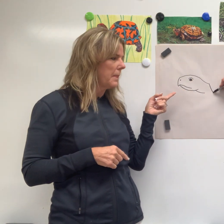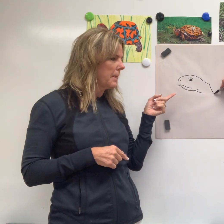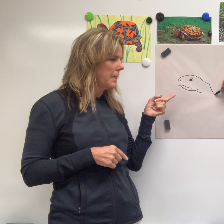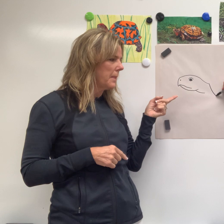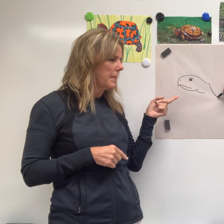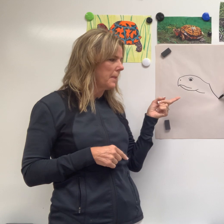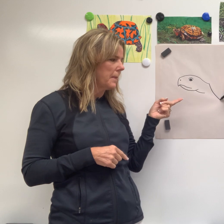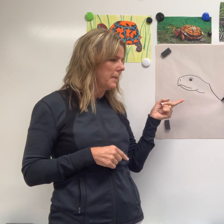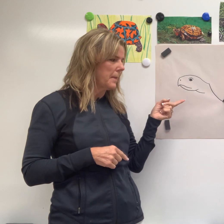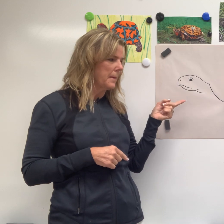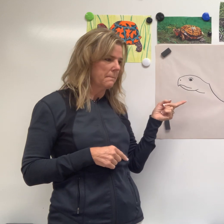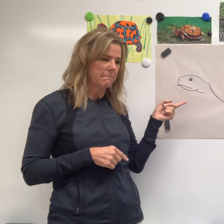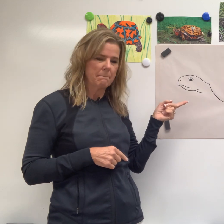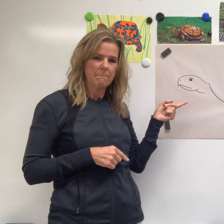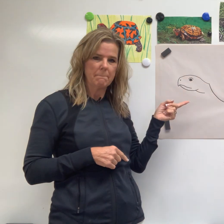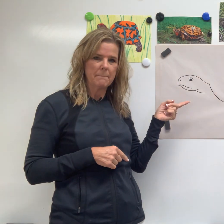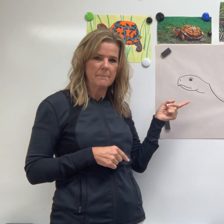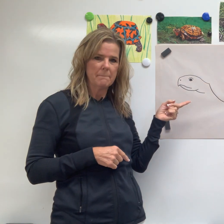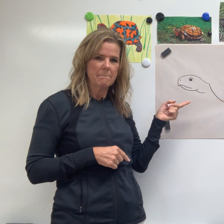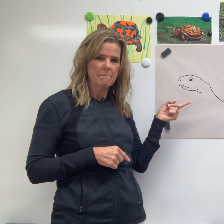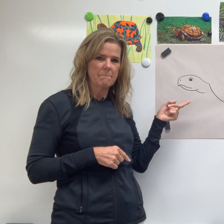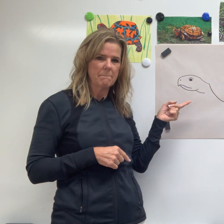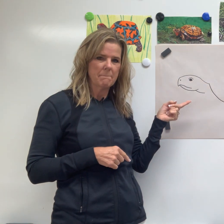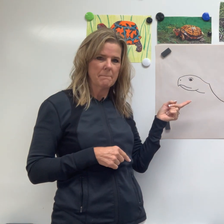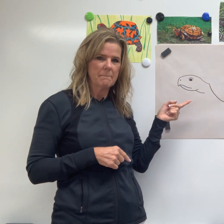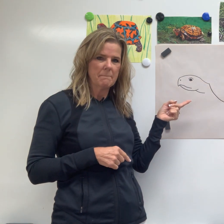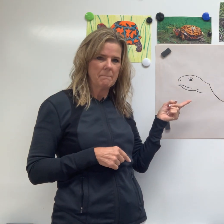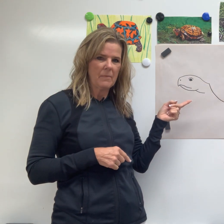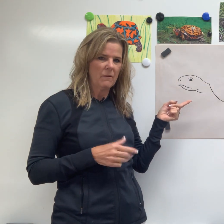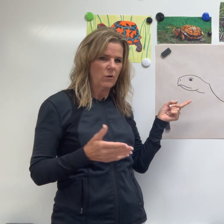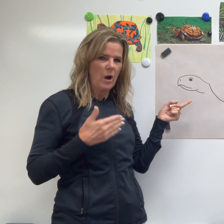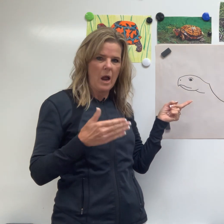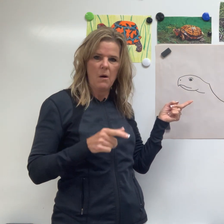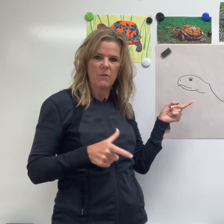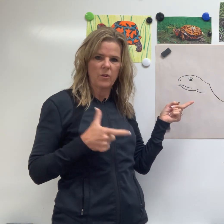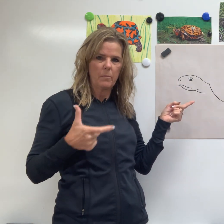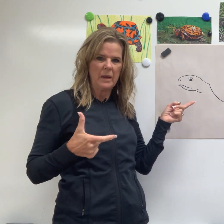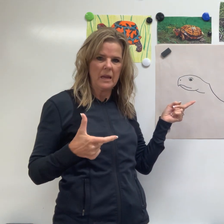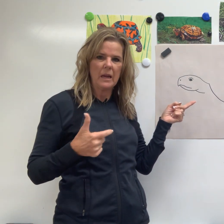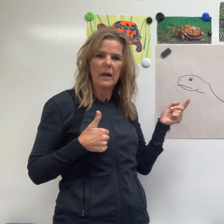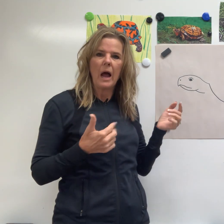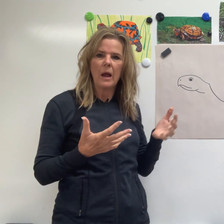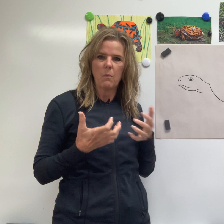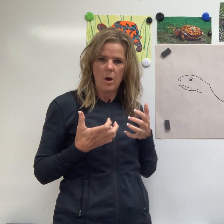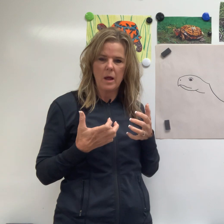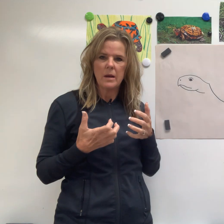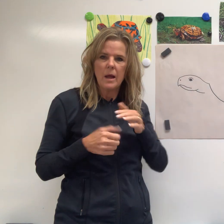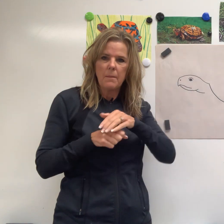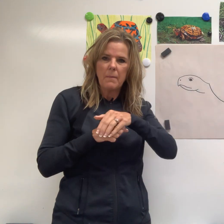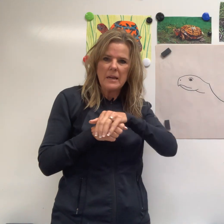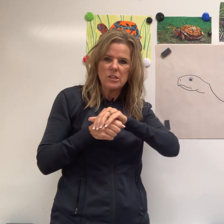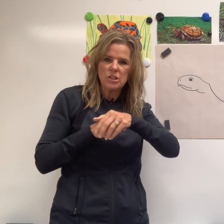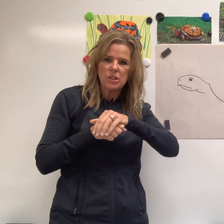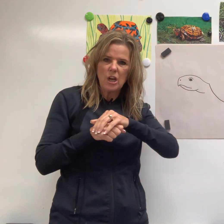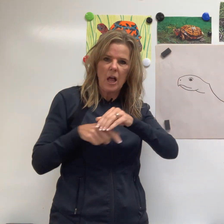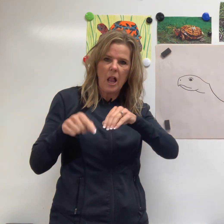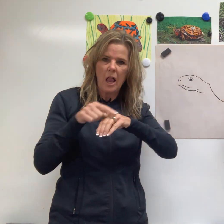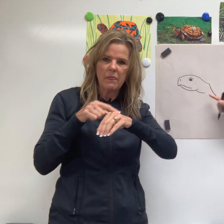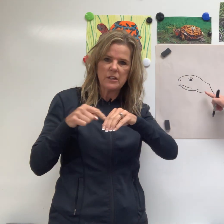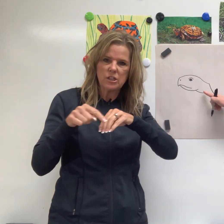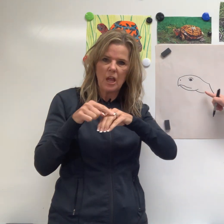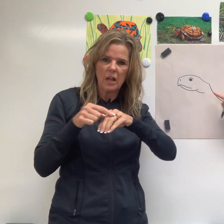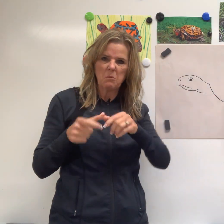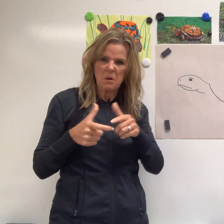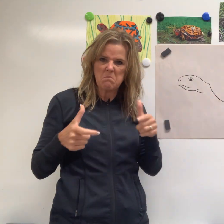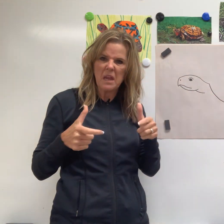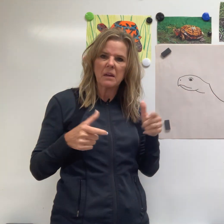make it curve back for however big I want my turtle shell to be. Okay? Now, if